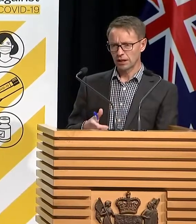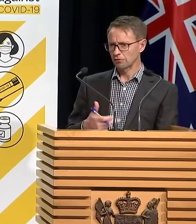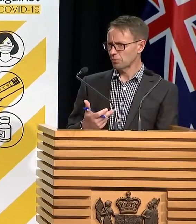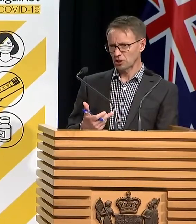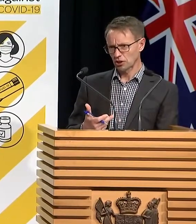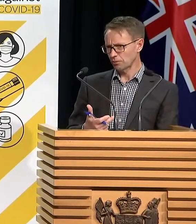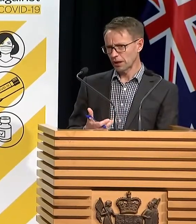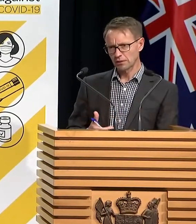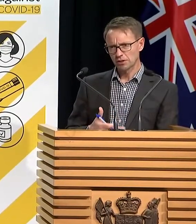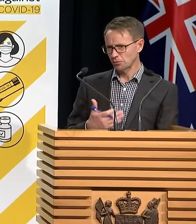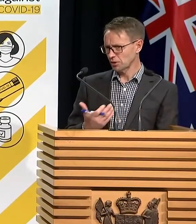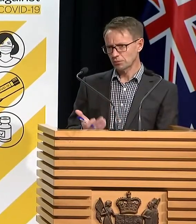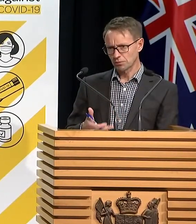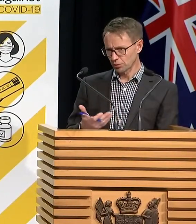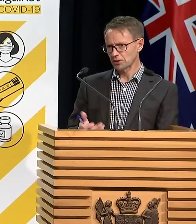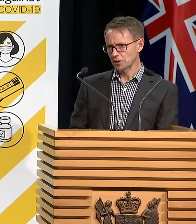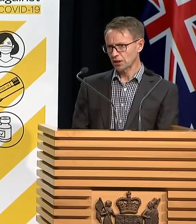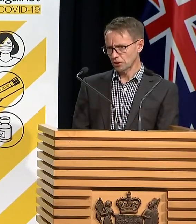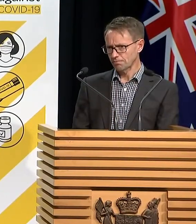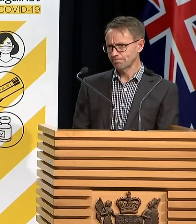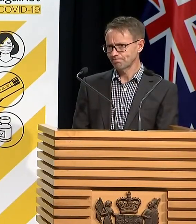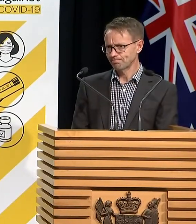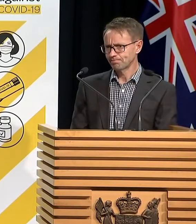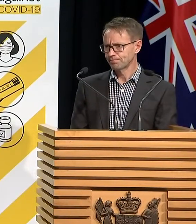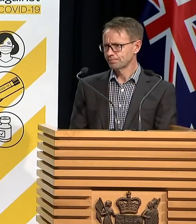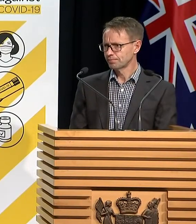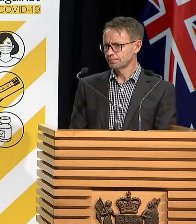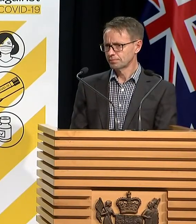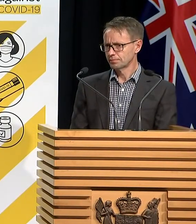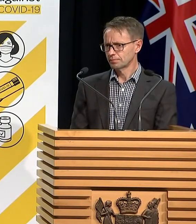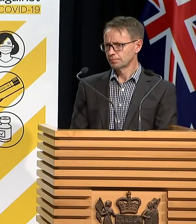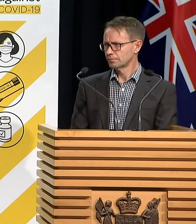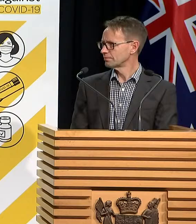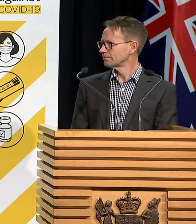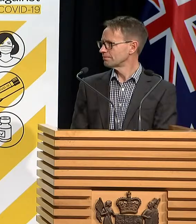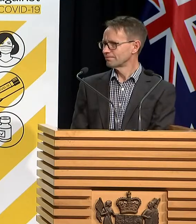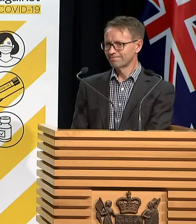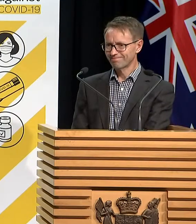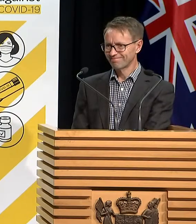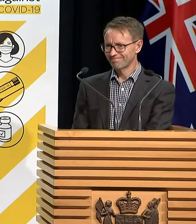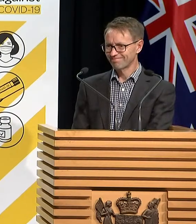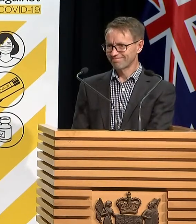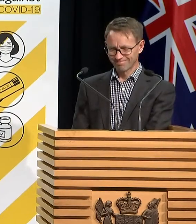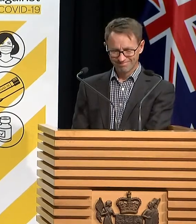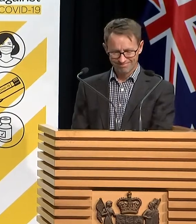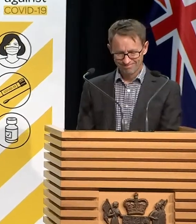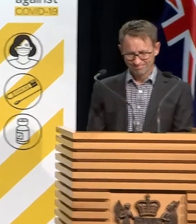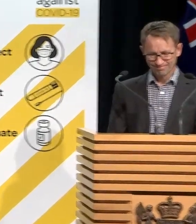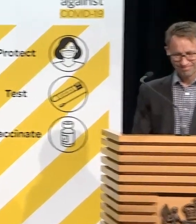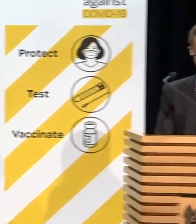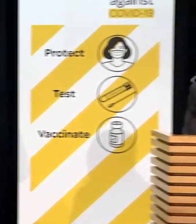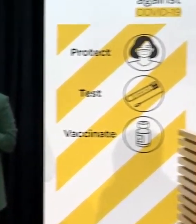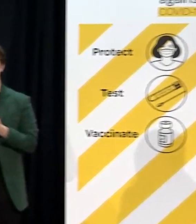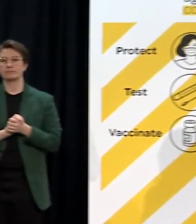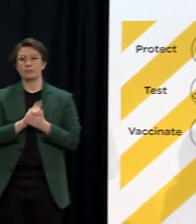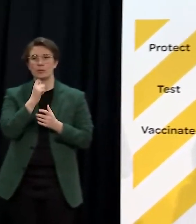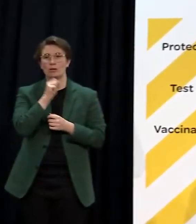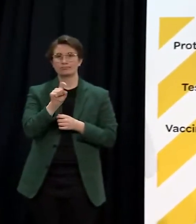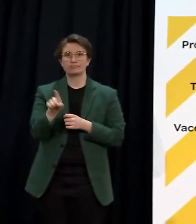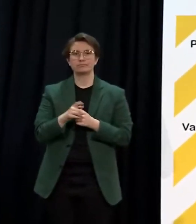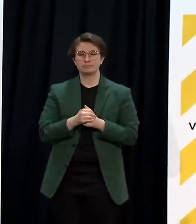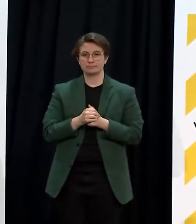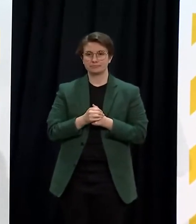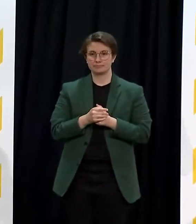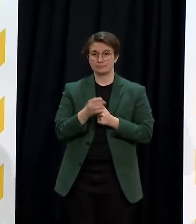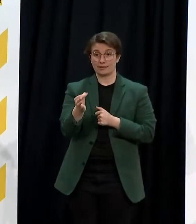any information about symptoms and presentation. I was 20 shy. Derek. There are, for the last number of